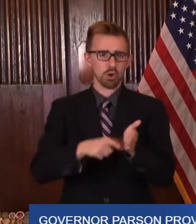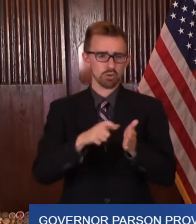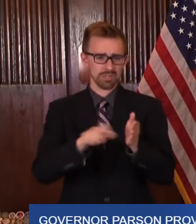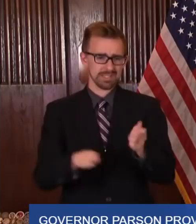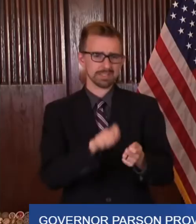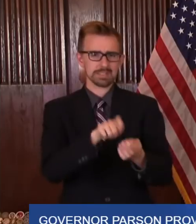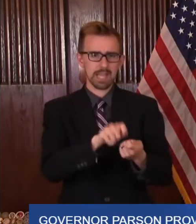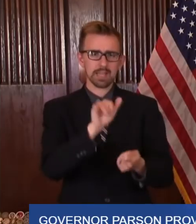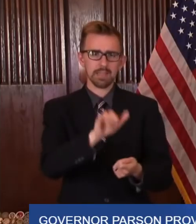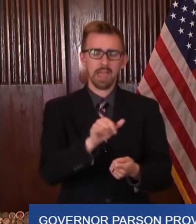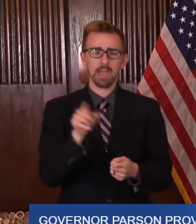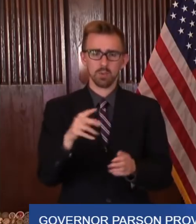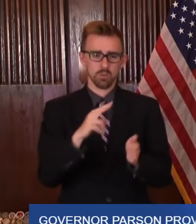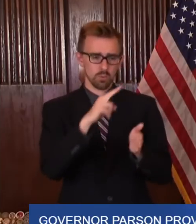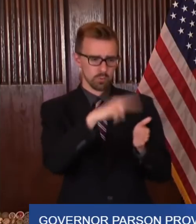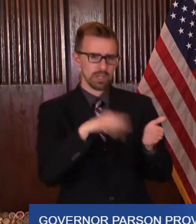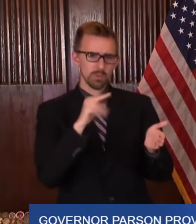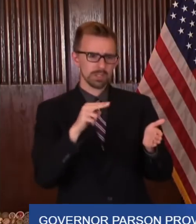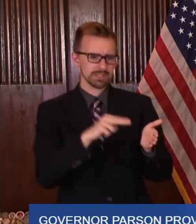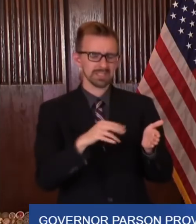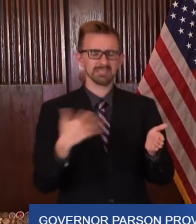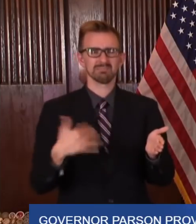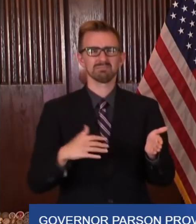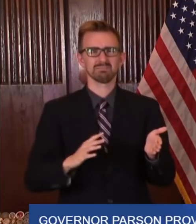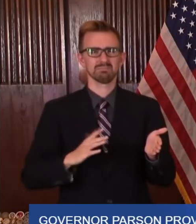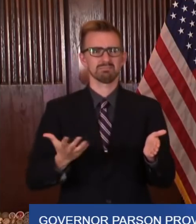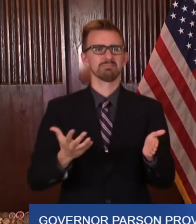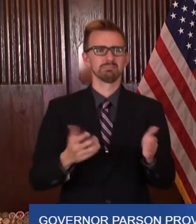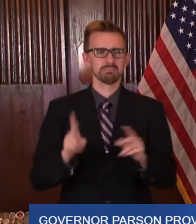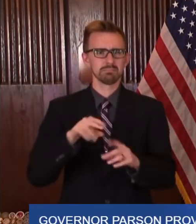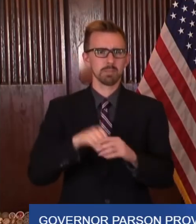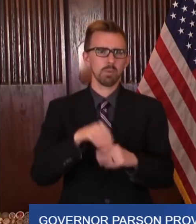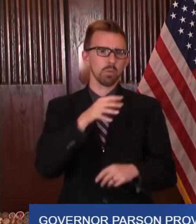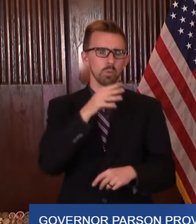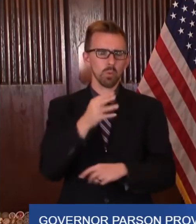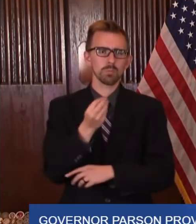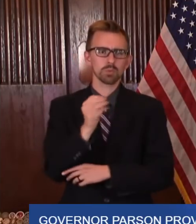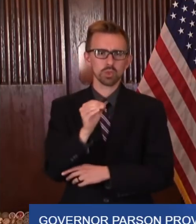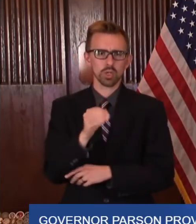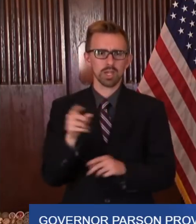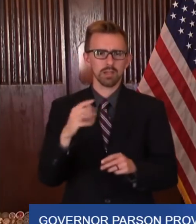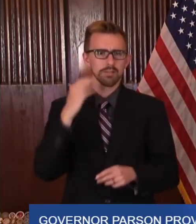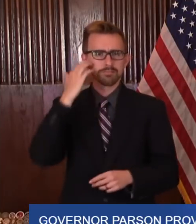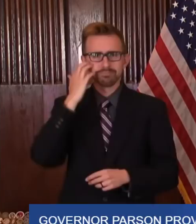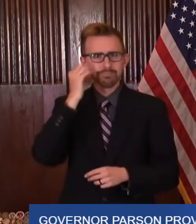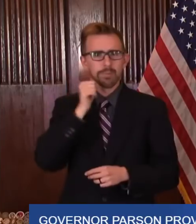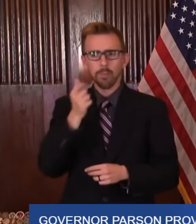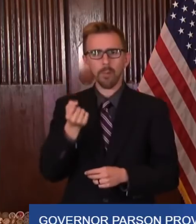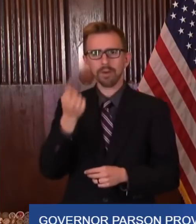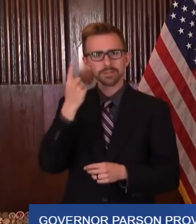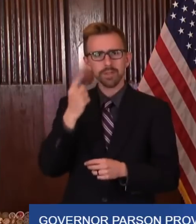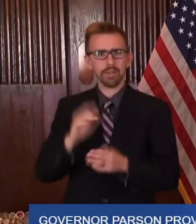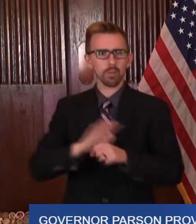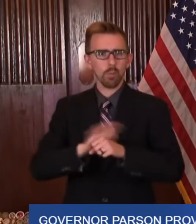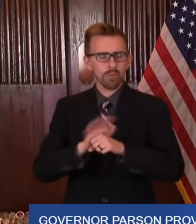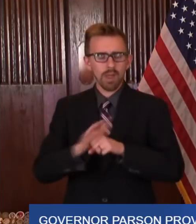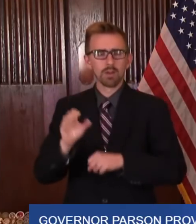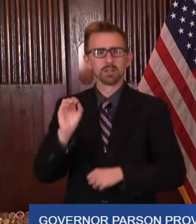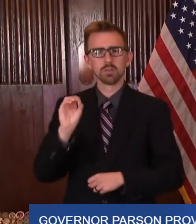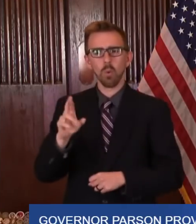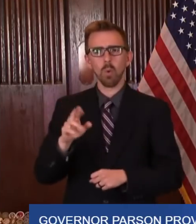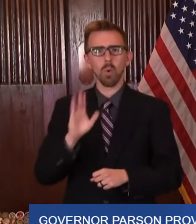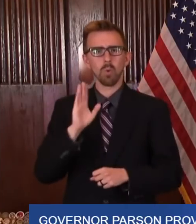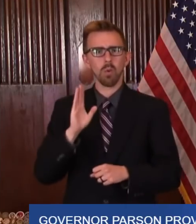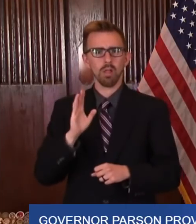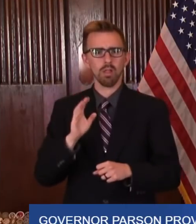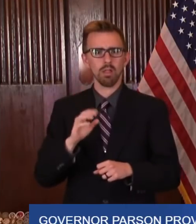And I think anybody that reads it would determine that. When you're talking about people in rural Missouri don't understand the coronavirus or they're going to